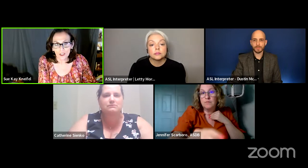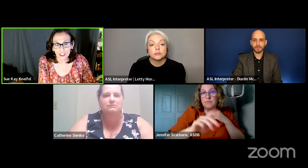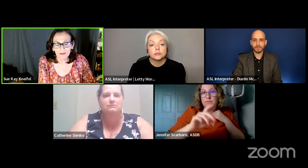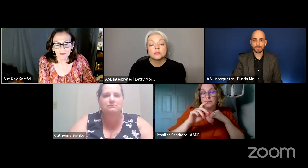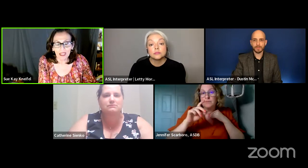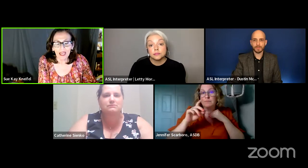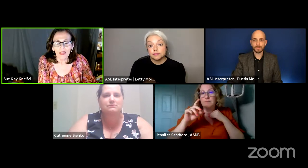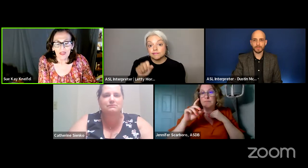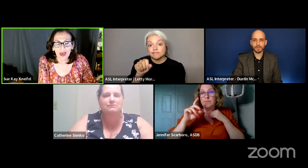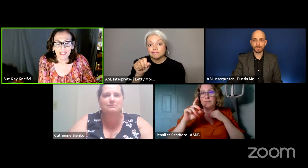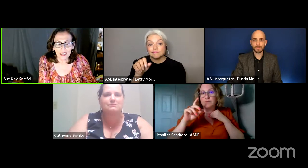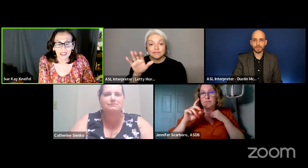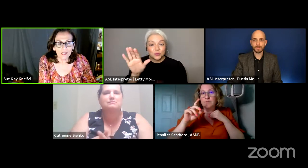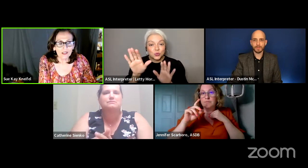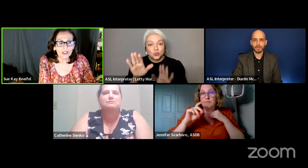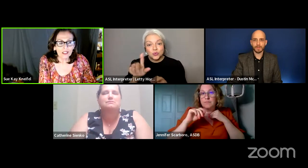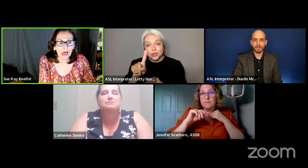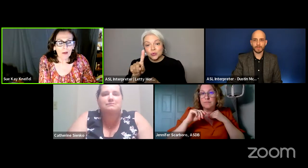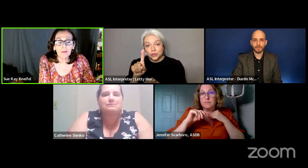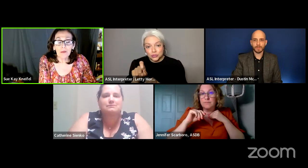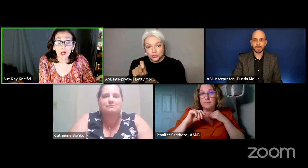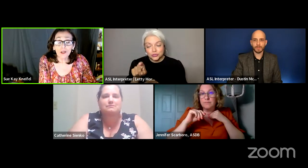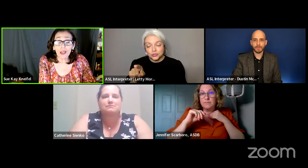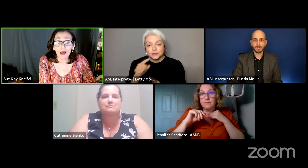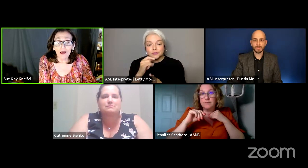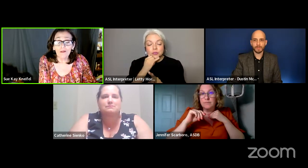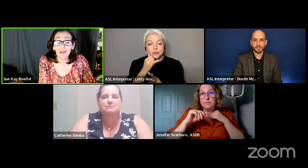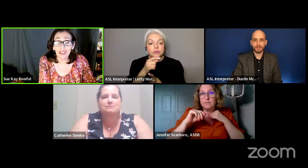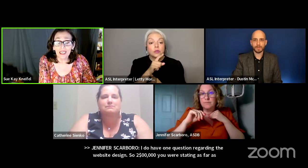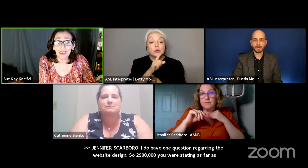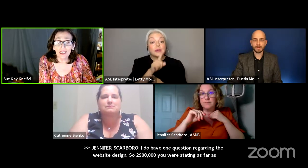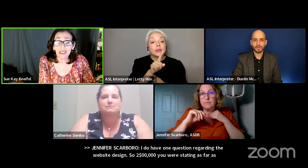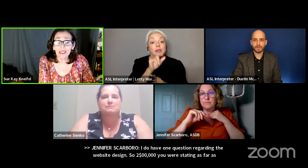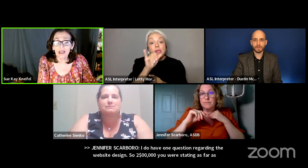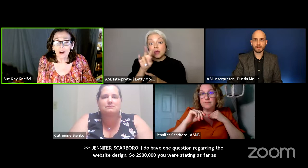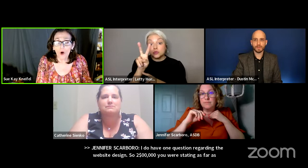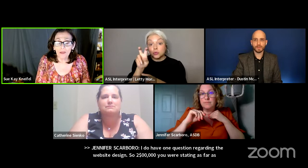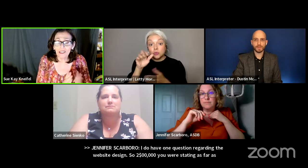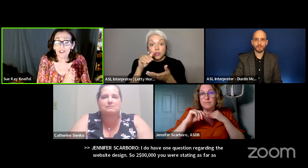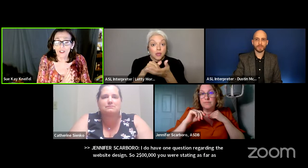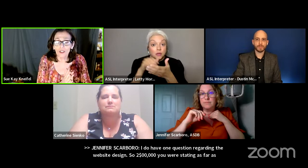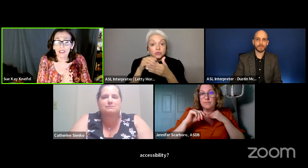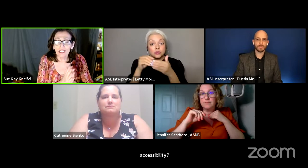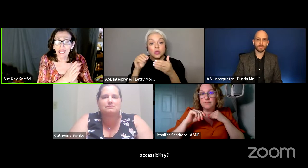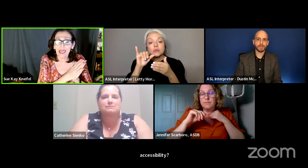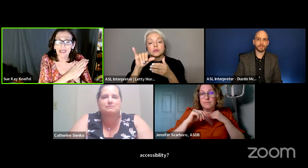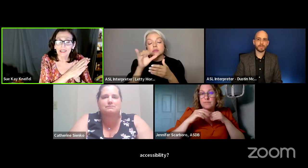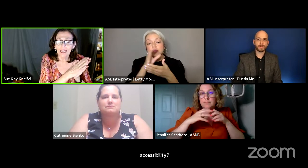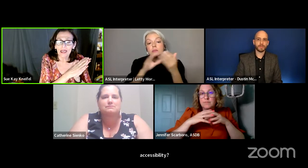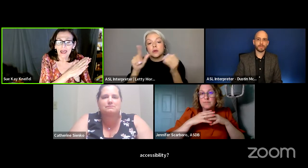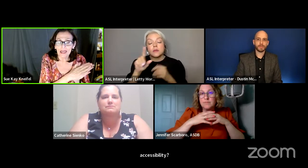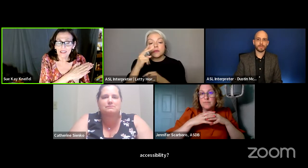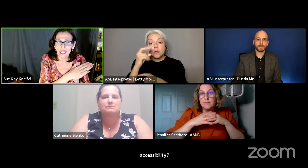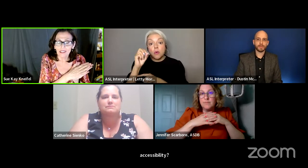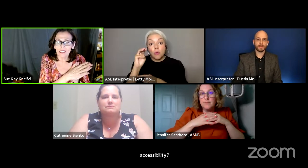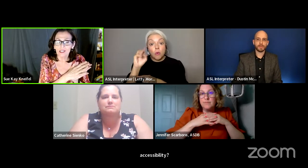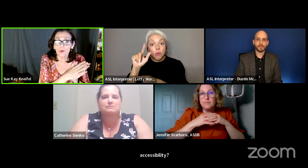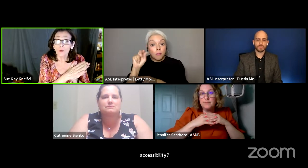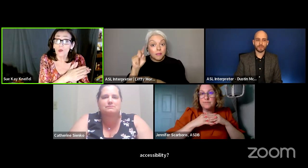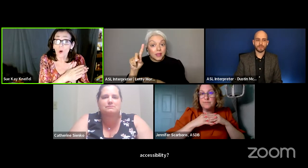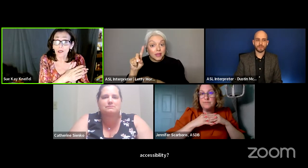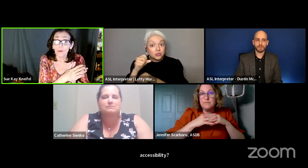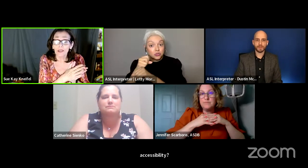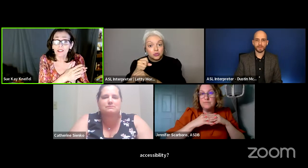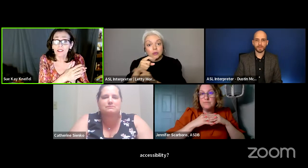Great question. That is part of the Homeland Security and